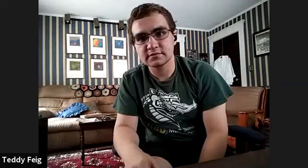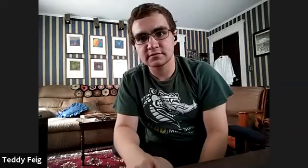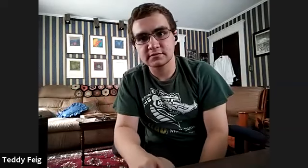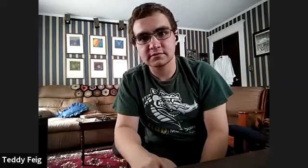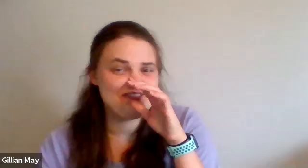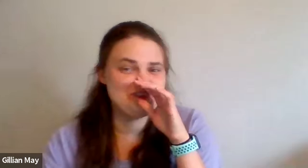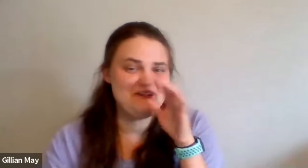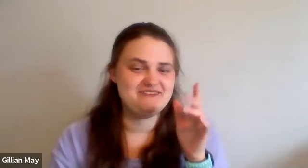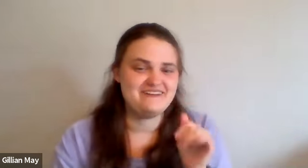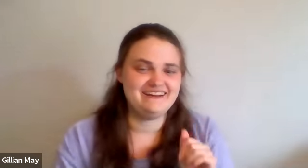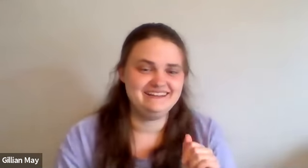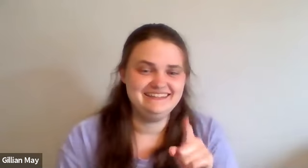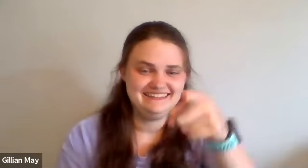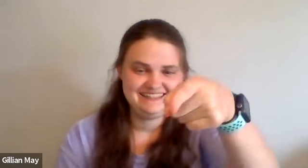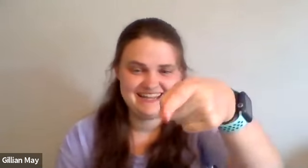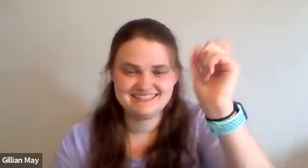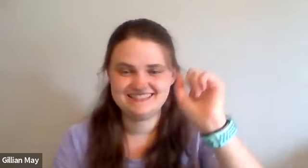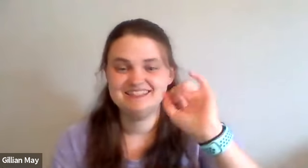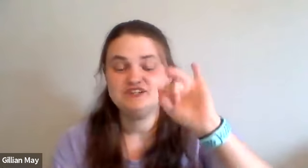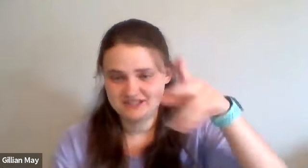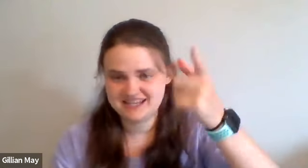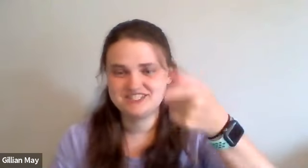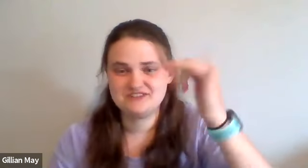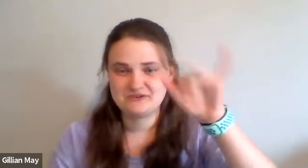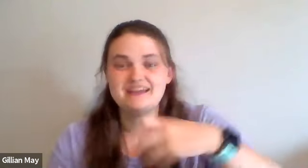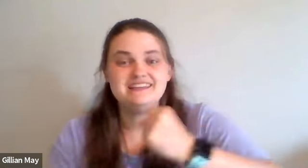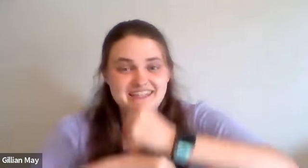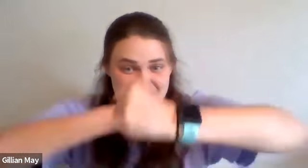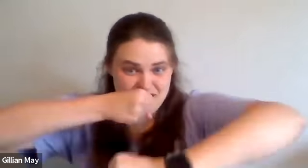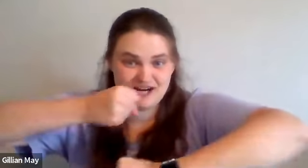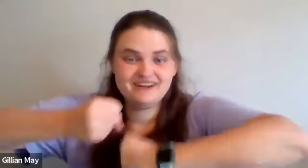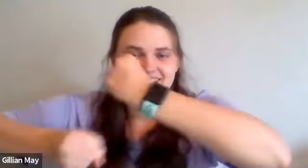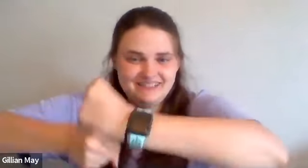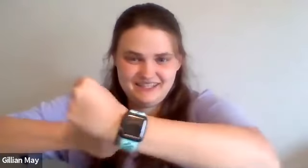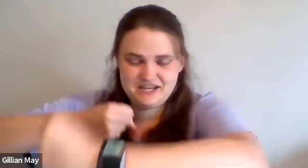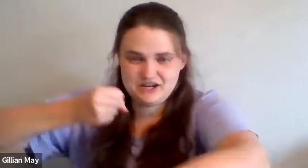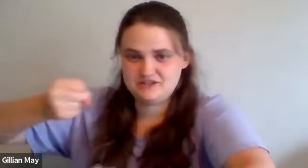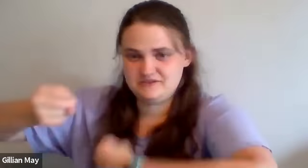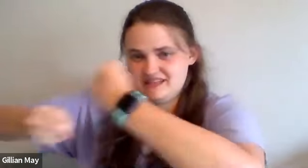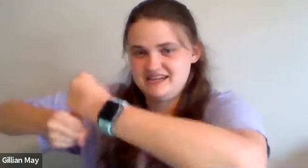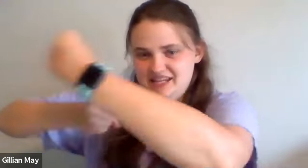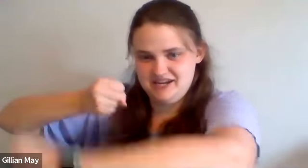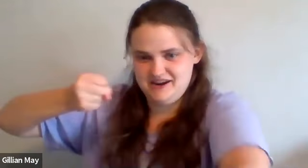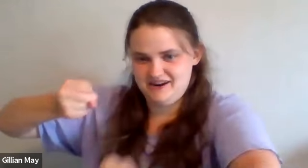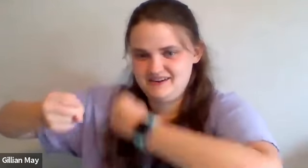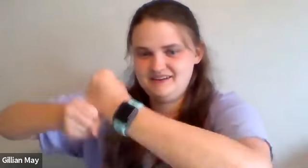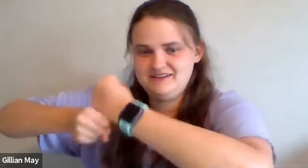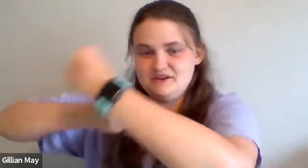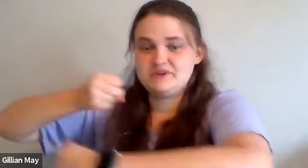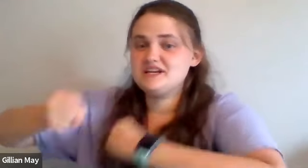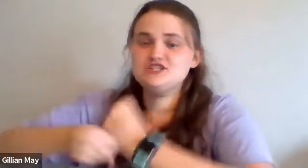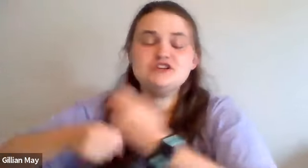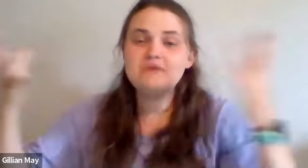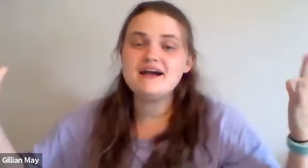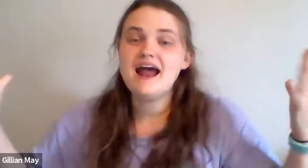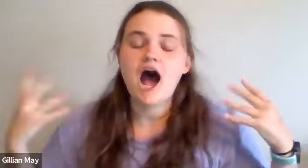Miss Catherine, you had it right. Yes. Yes, Jennifer, right. Year. So the sign year. But yes, you know what? I